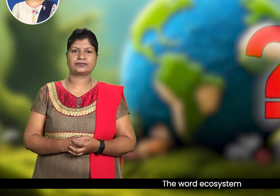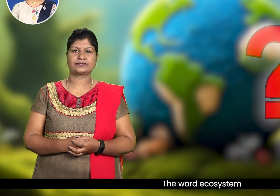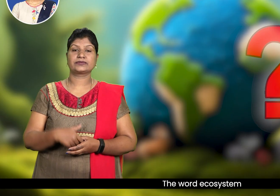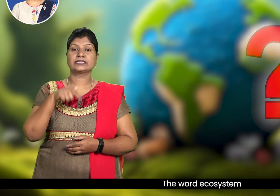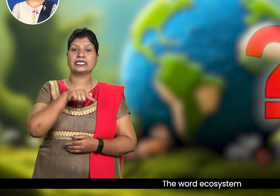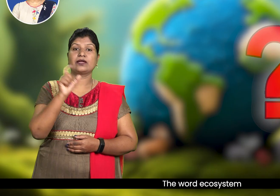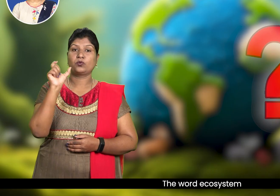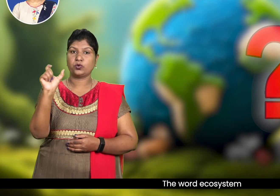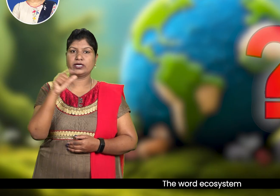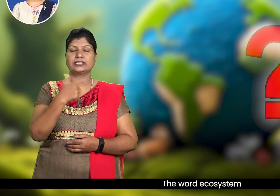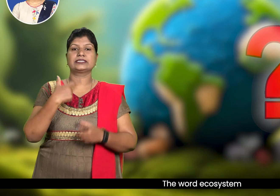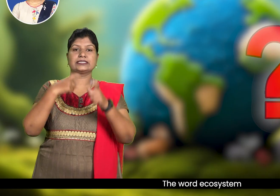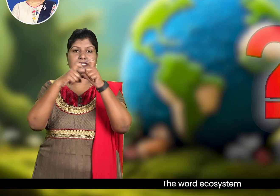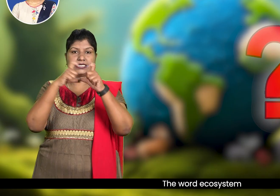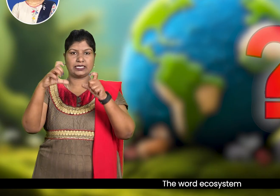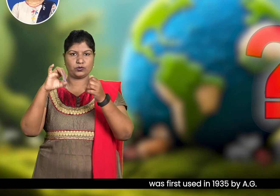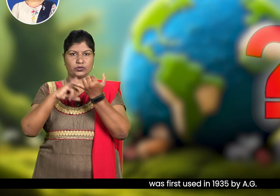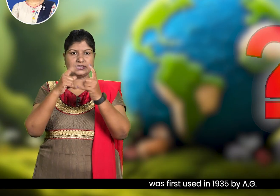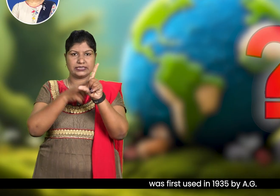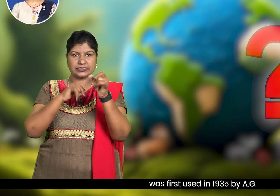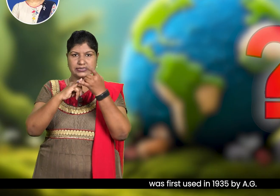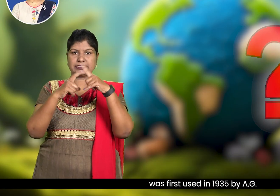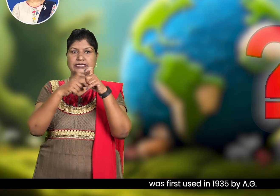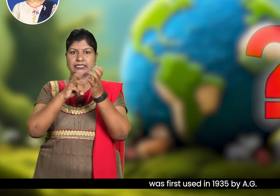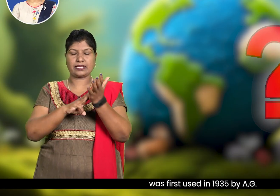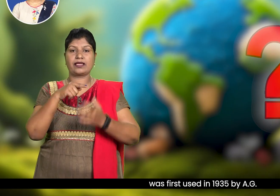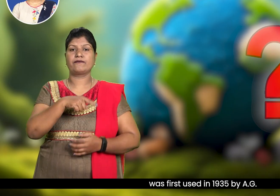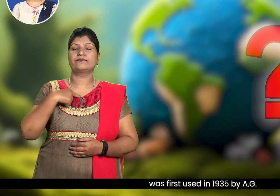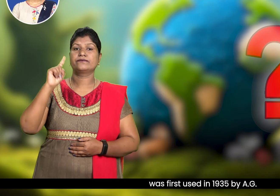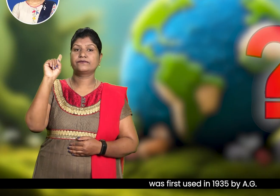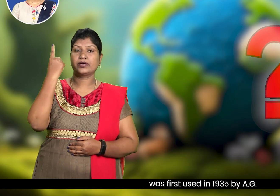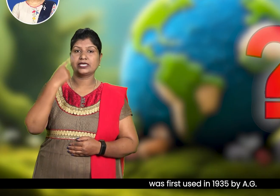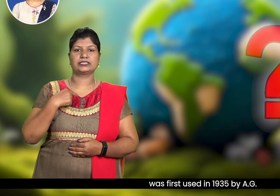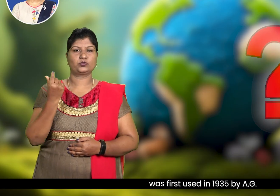The word ecosystem was first used in